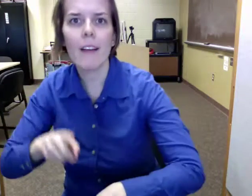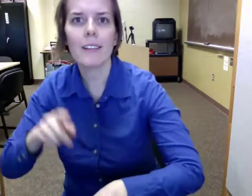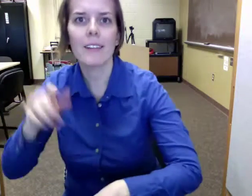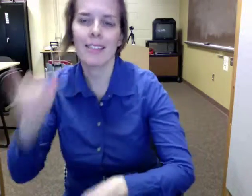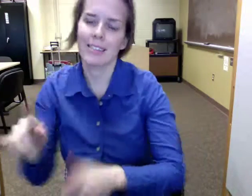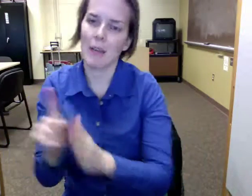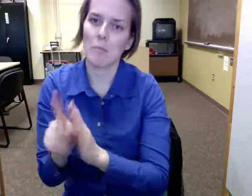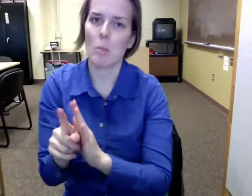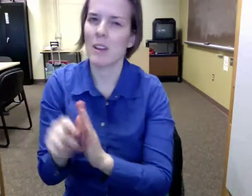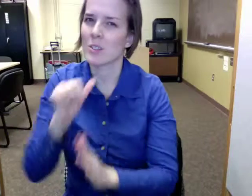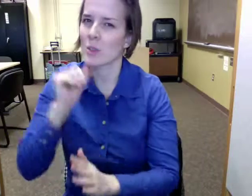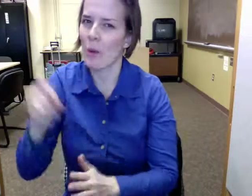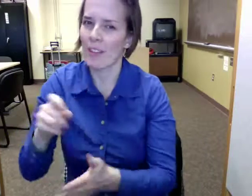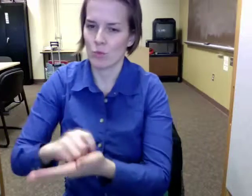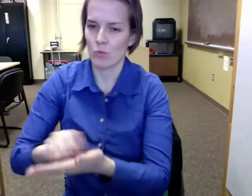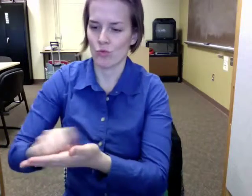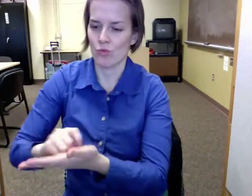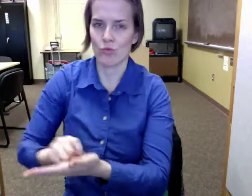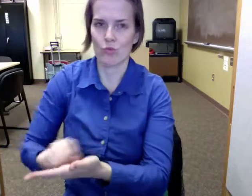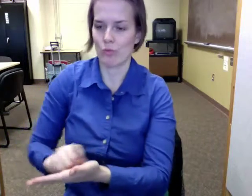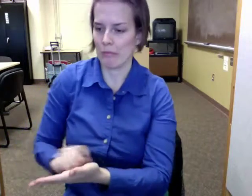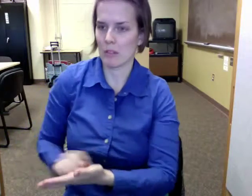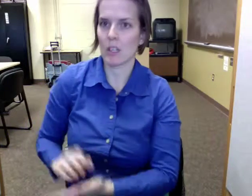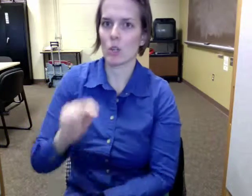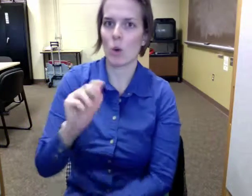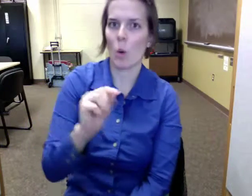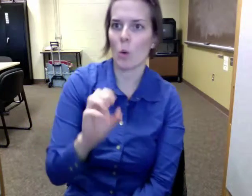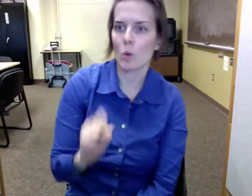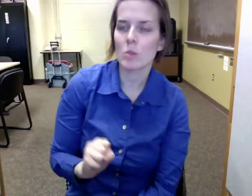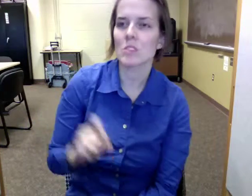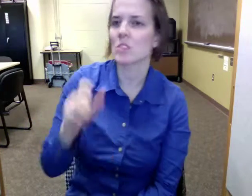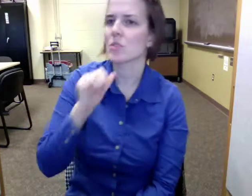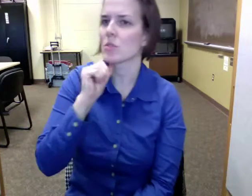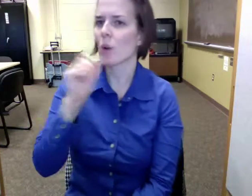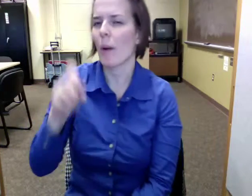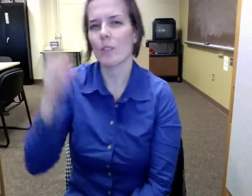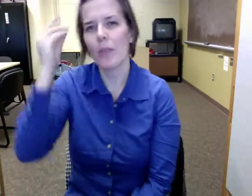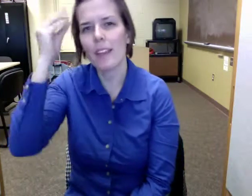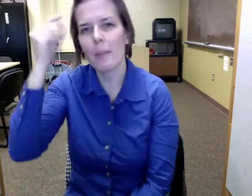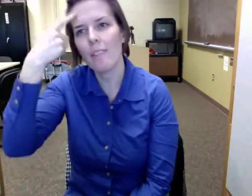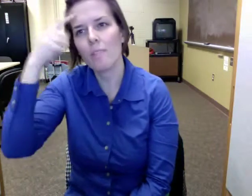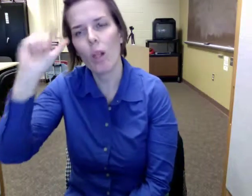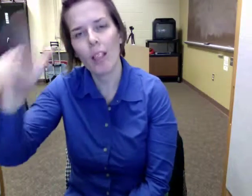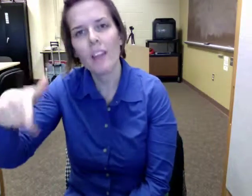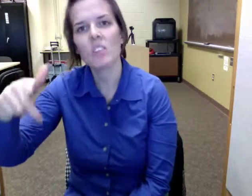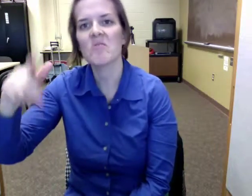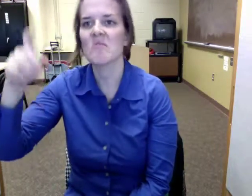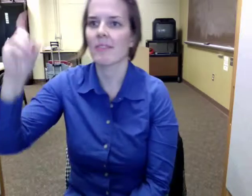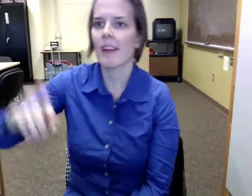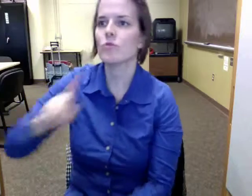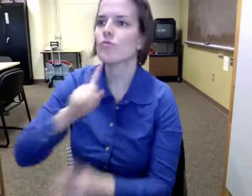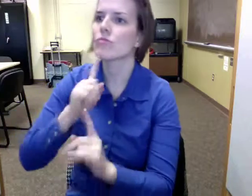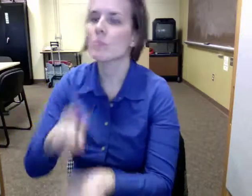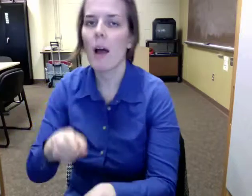about it later. You need to react right then, okay? So in a lecture, you need to write